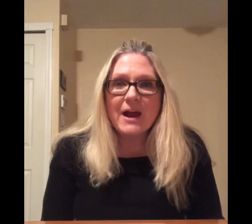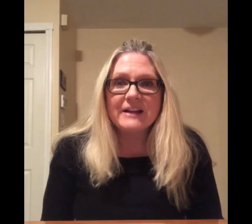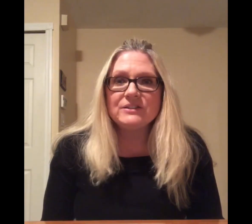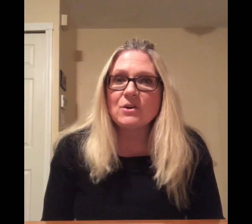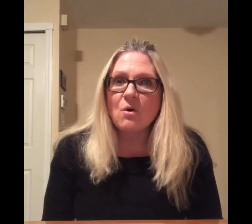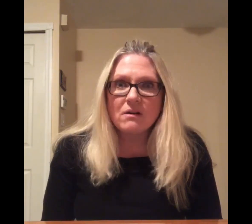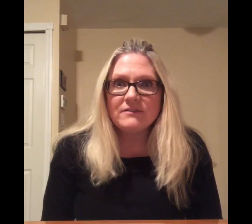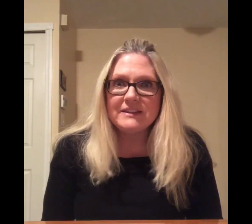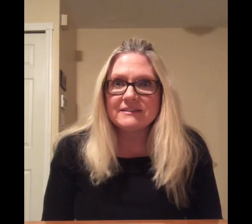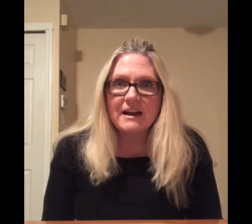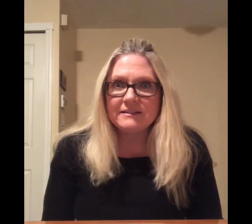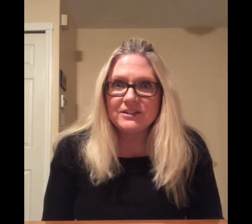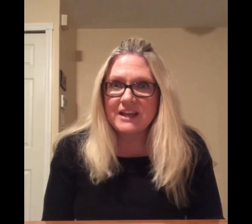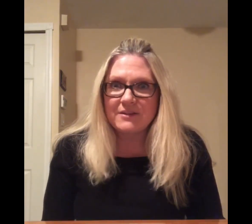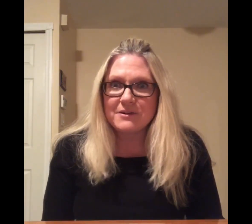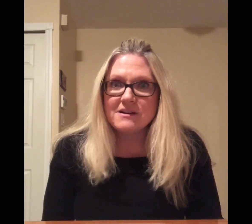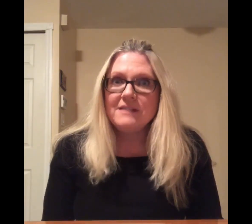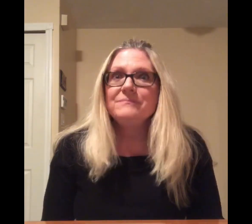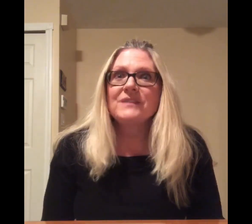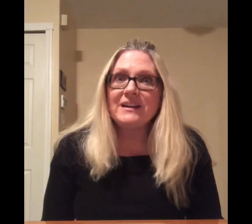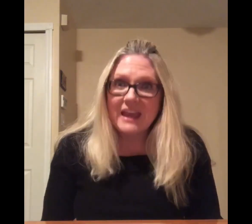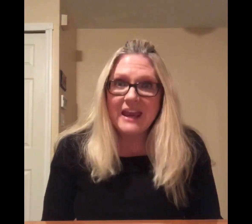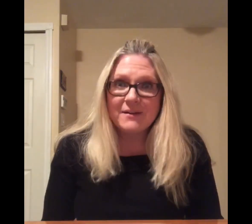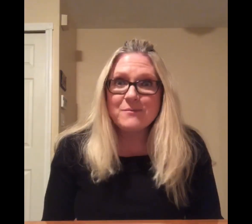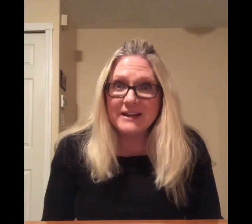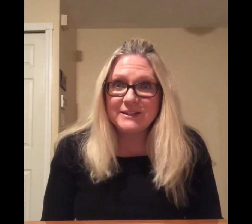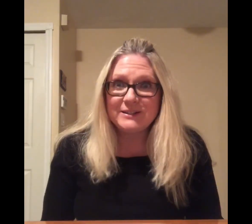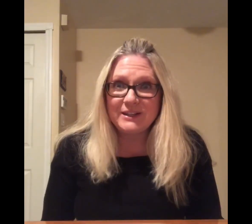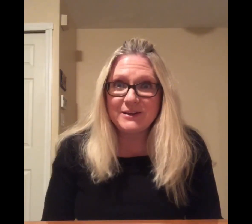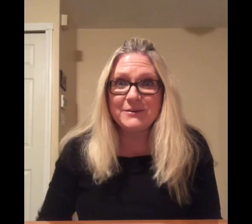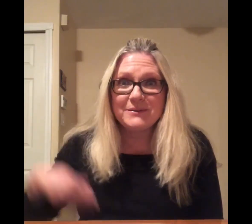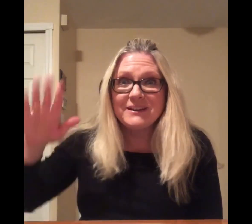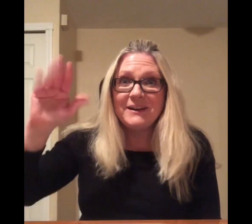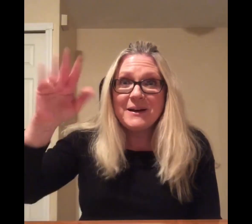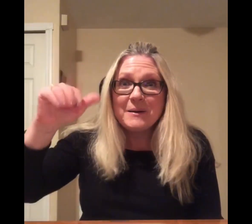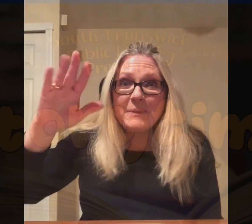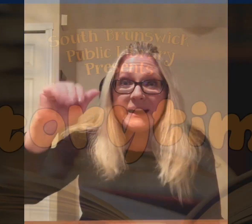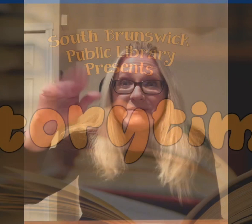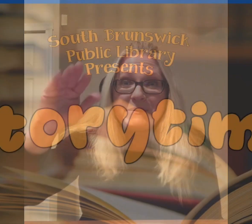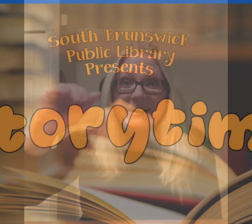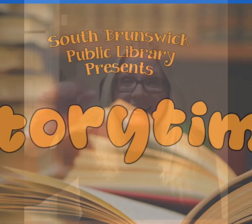practice all of these signs together. I can't wait to see you. Bye, everybody.